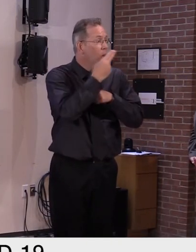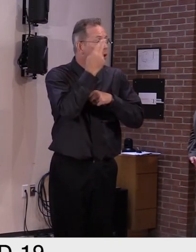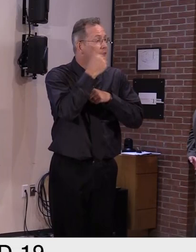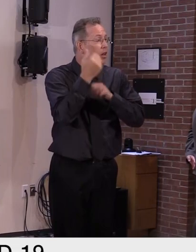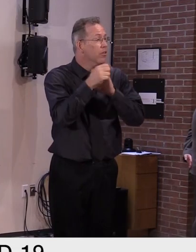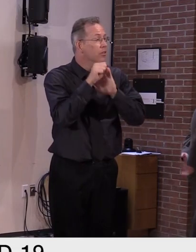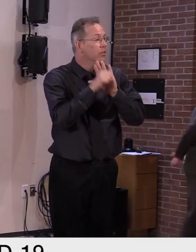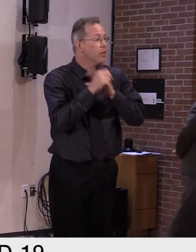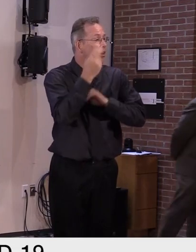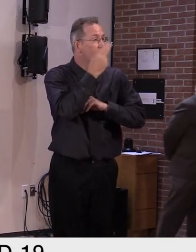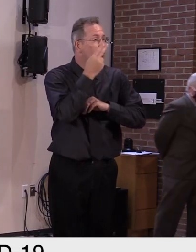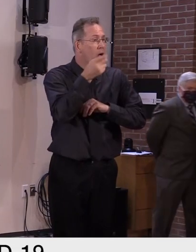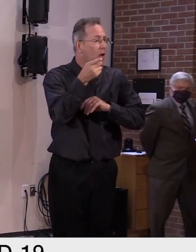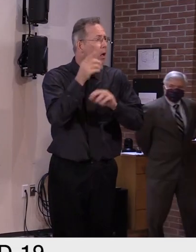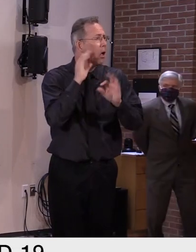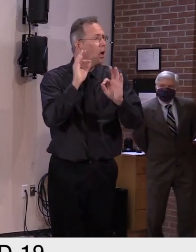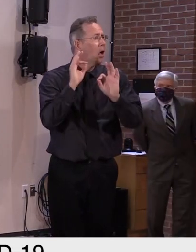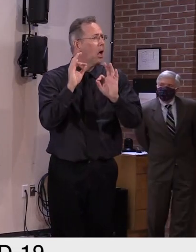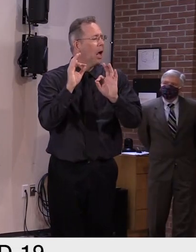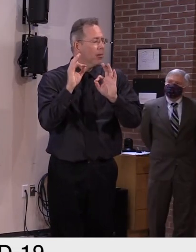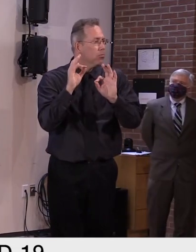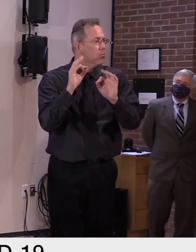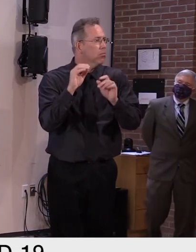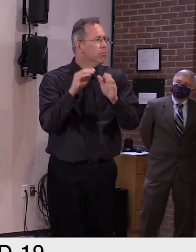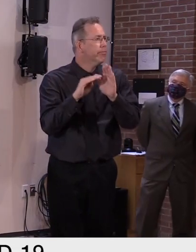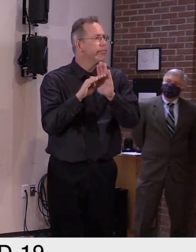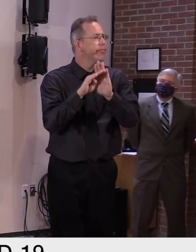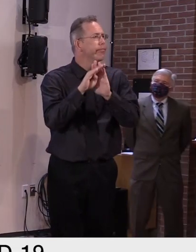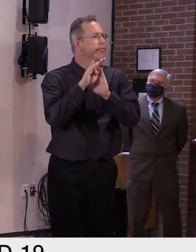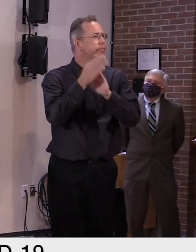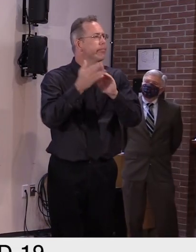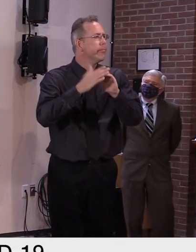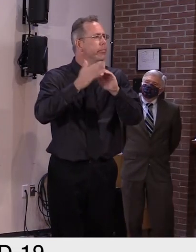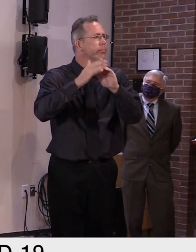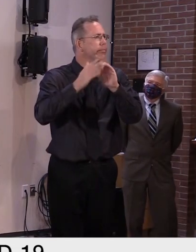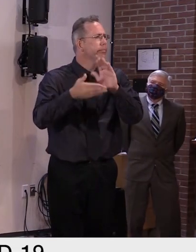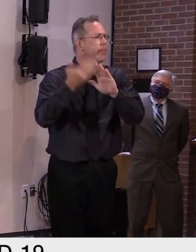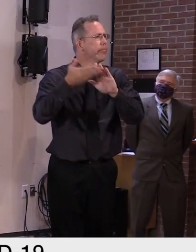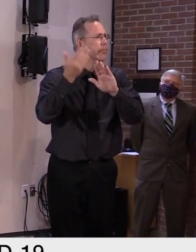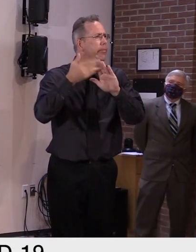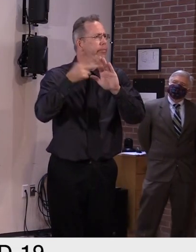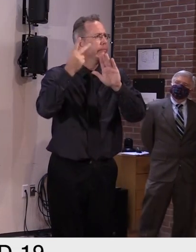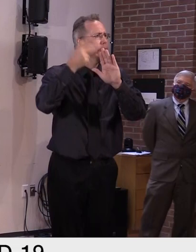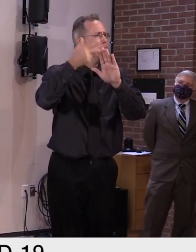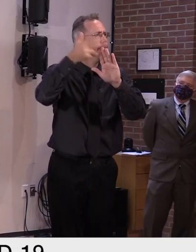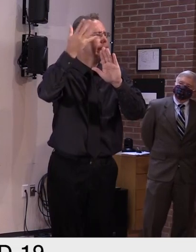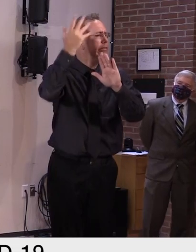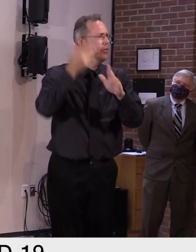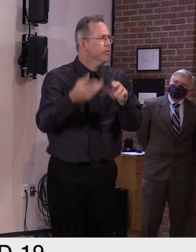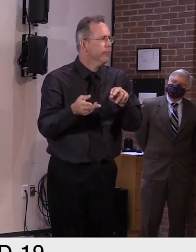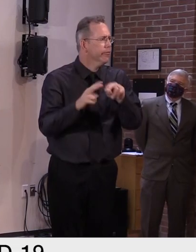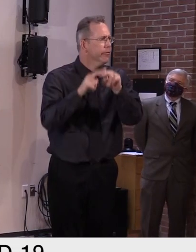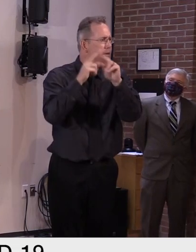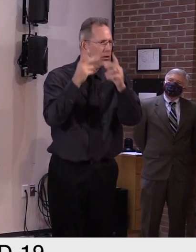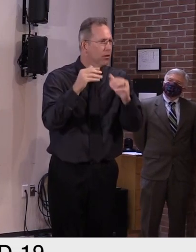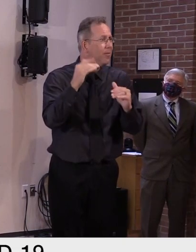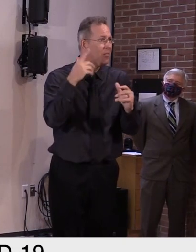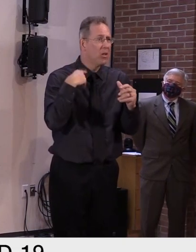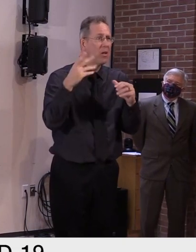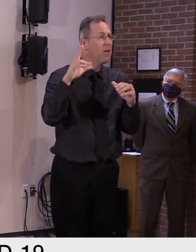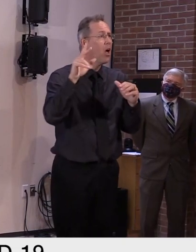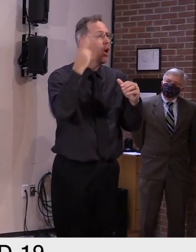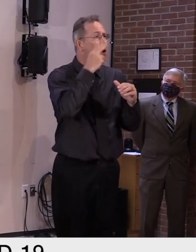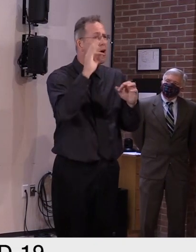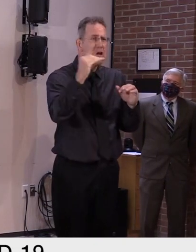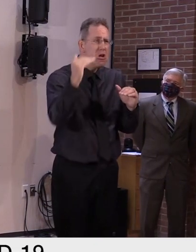probably six, seven times the number of cases we do. And they were lower than us at one point. So we've done a lot of good